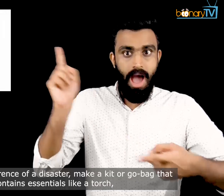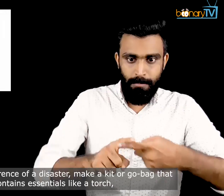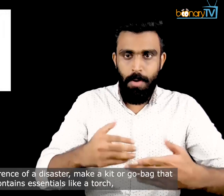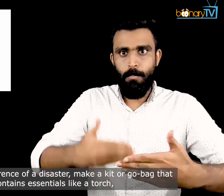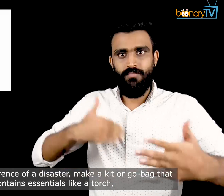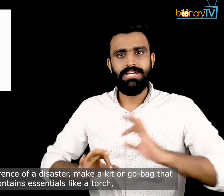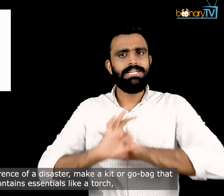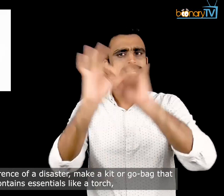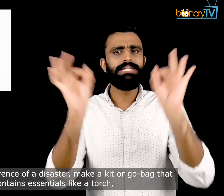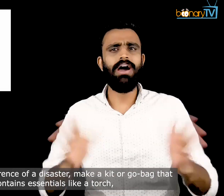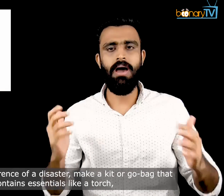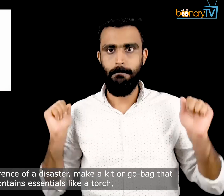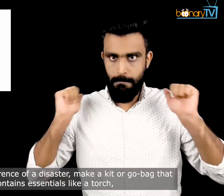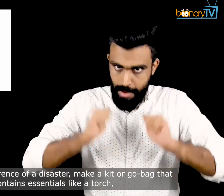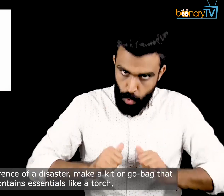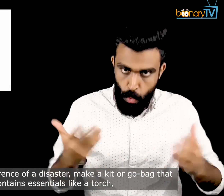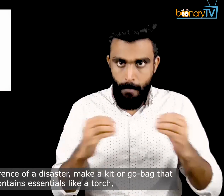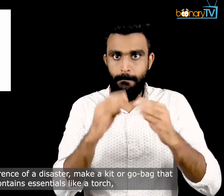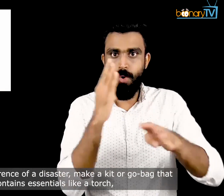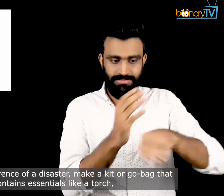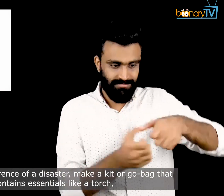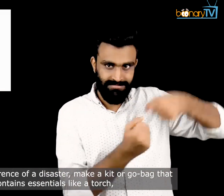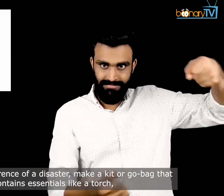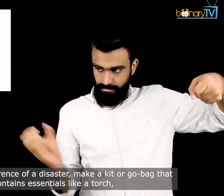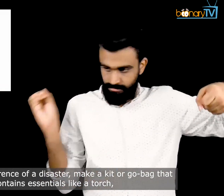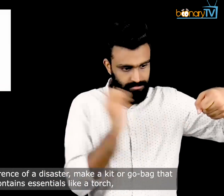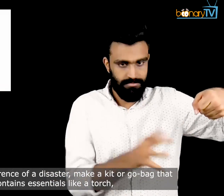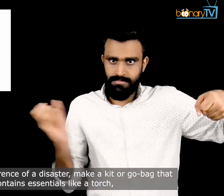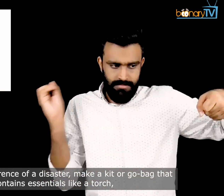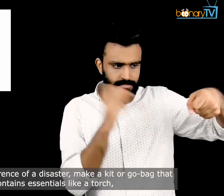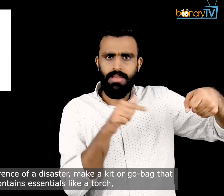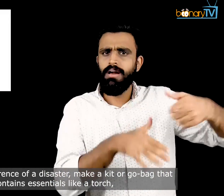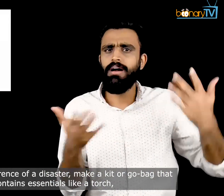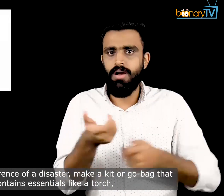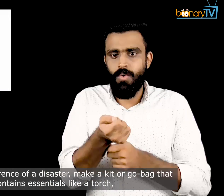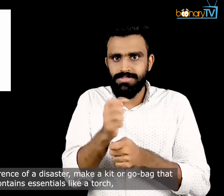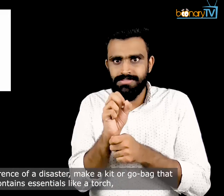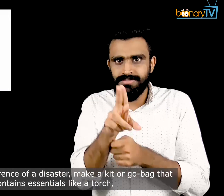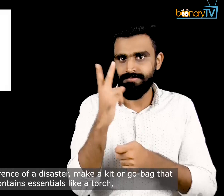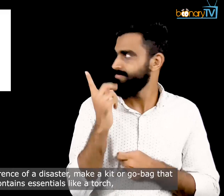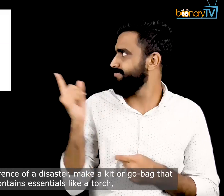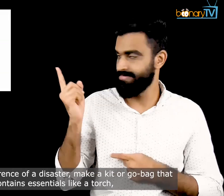Before the occurrence of a disaster, make a kit or go bag that contains essentials like a